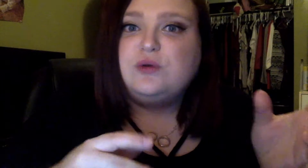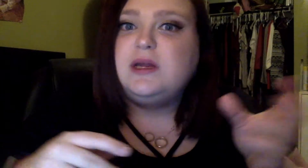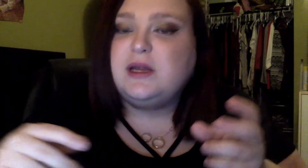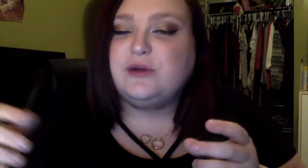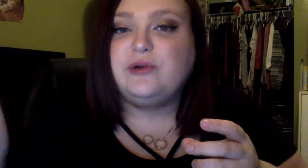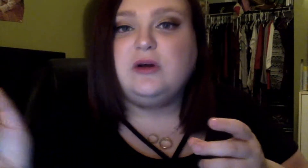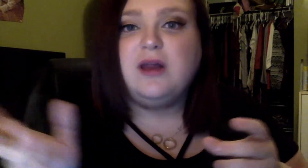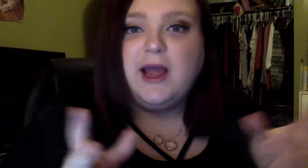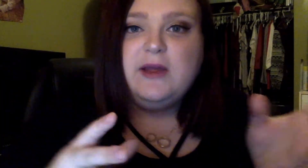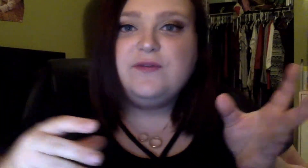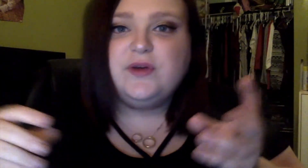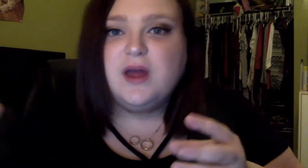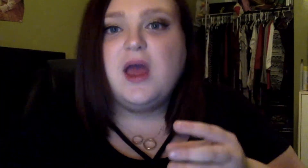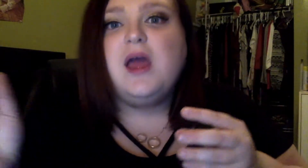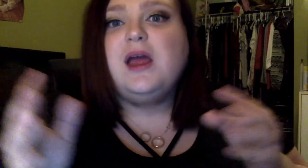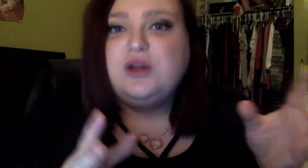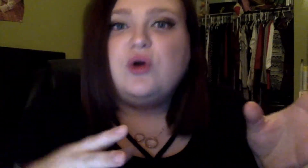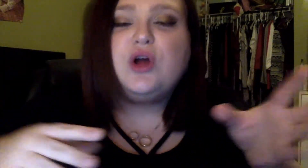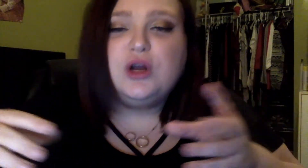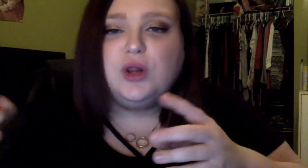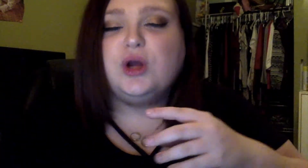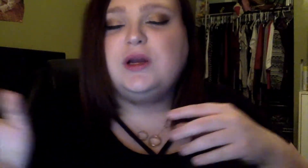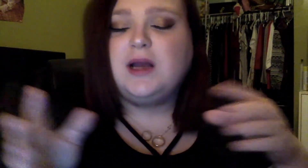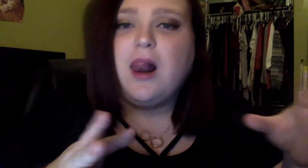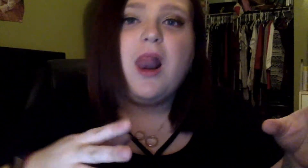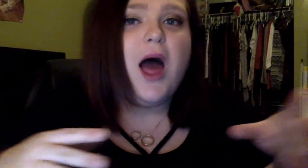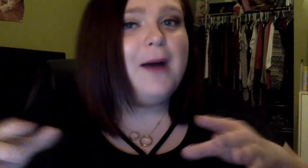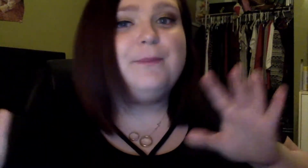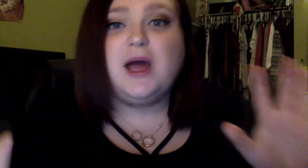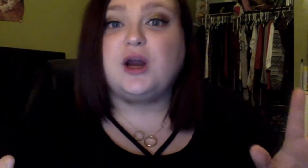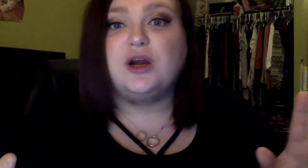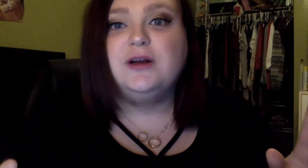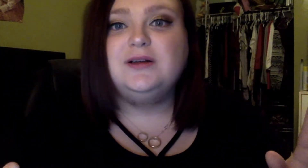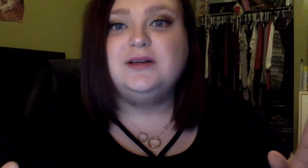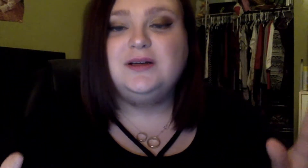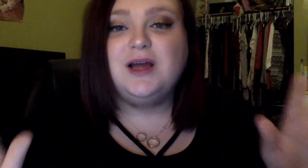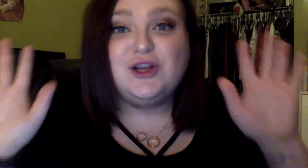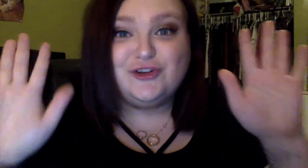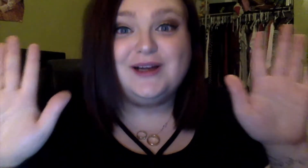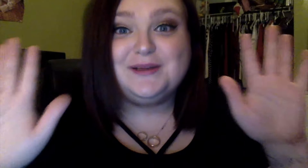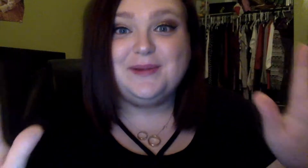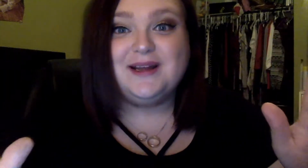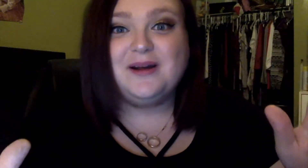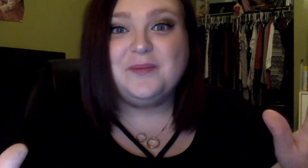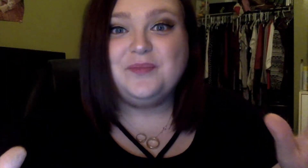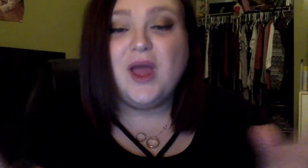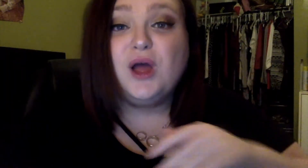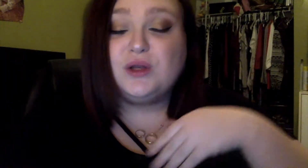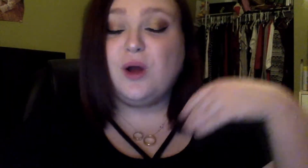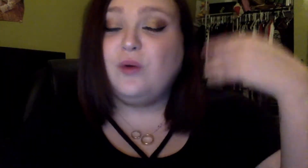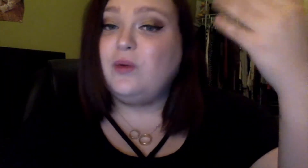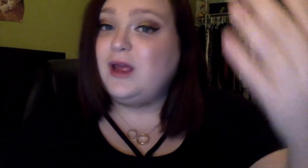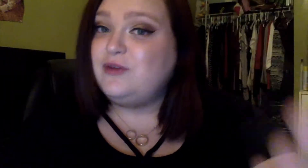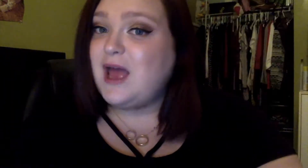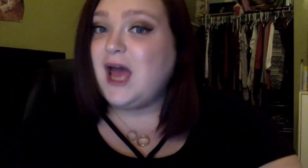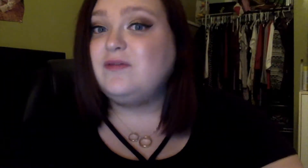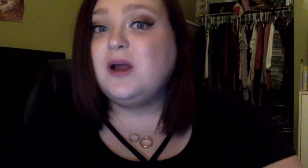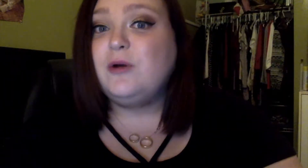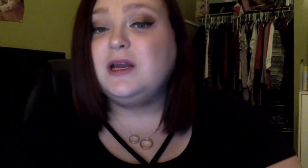using in your real life, you're gonna learn it a lot better. Trust me. So if you have someone in